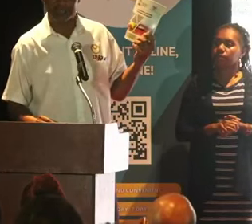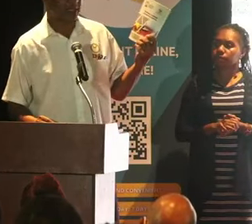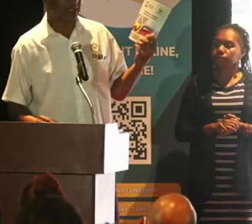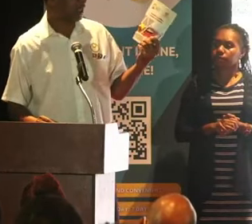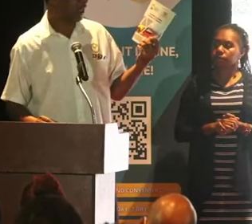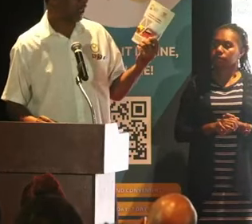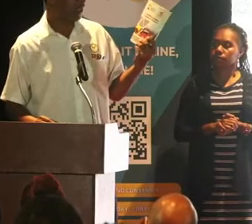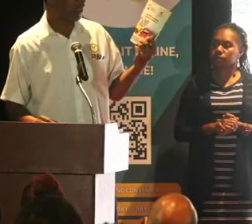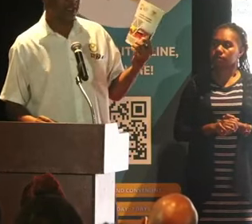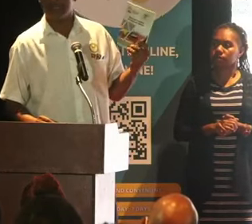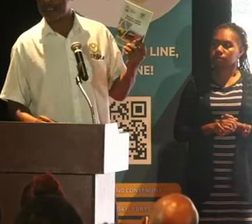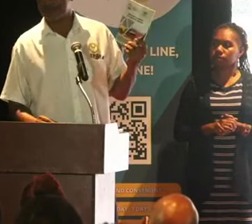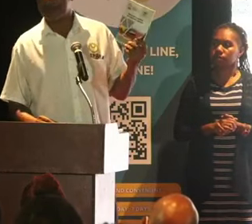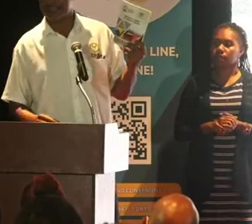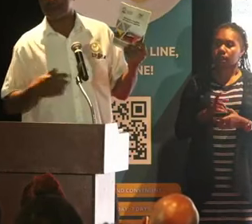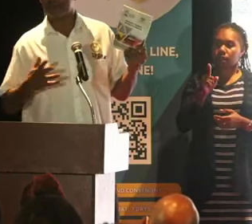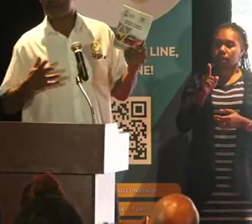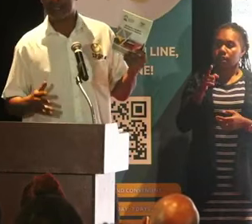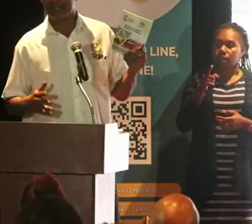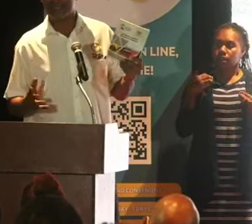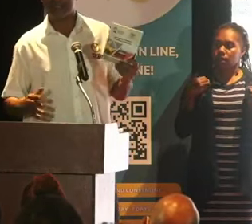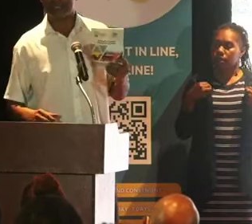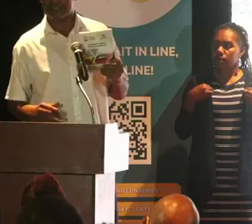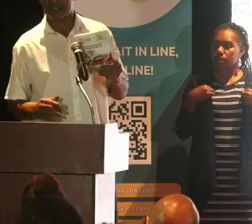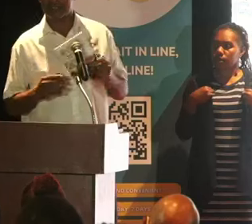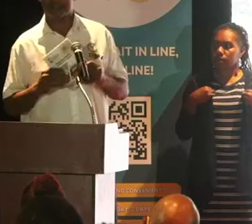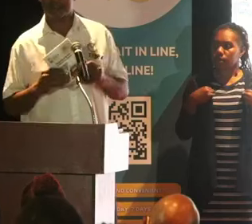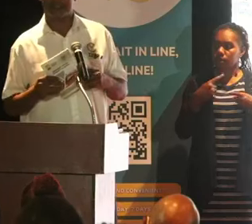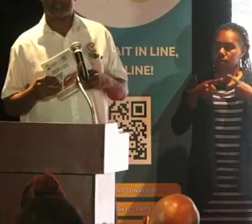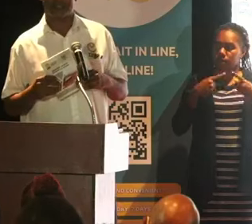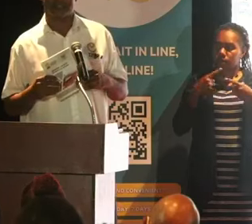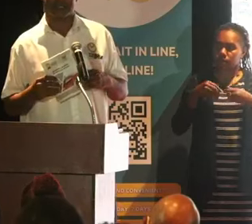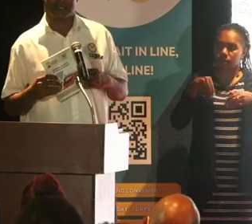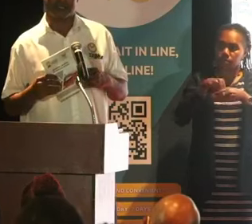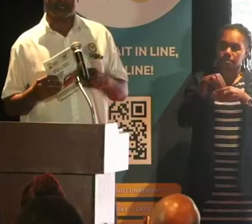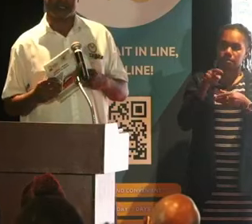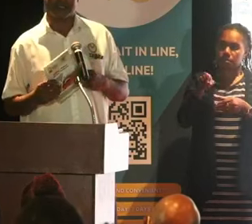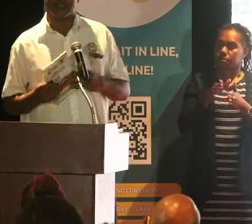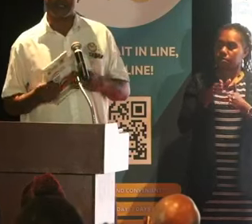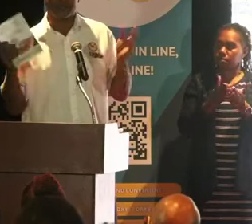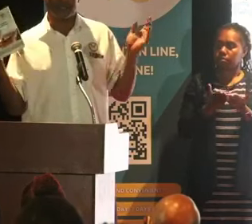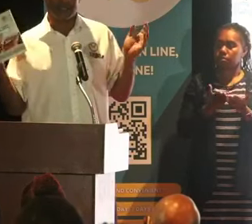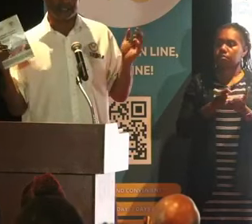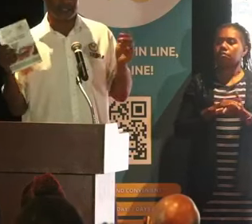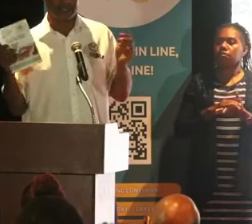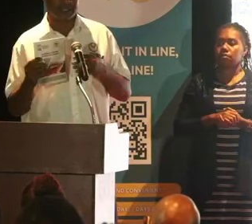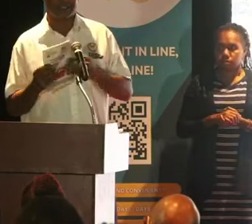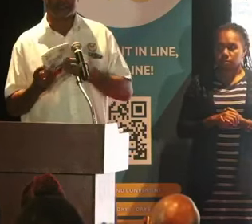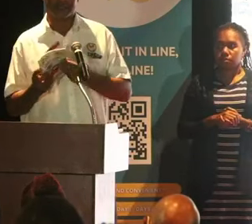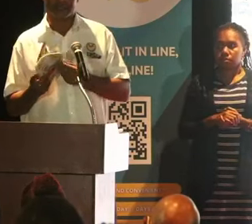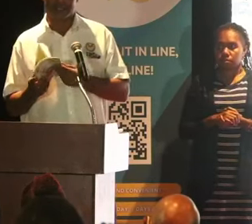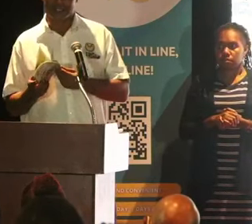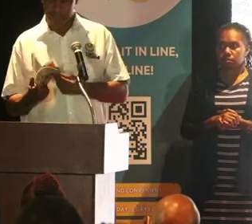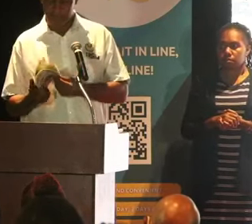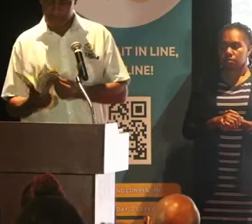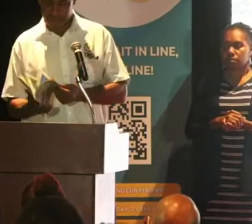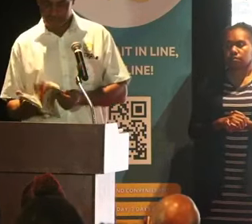information service that we provide at the investor servicing and promotion division. What it does is it gives